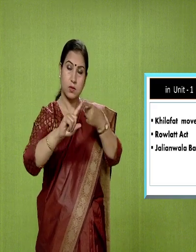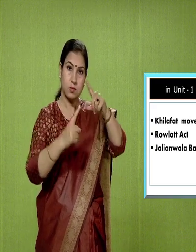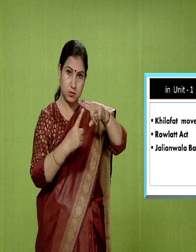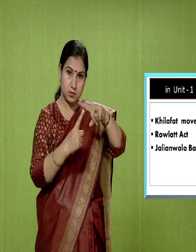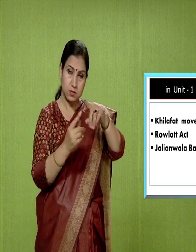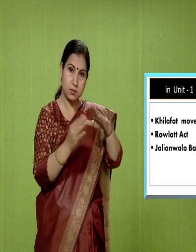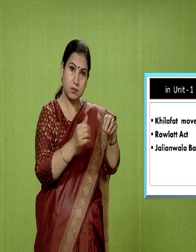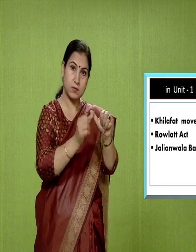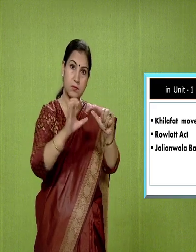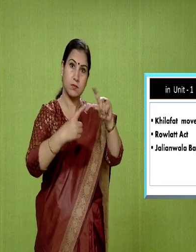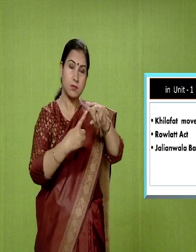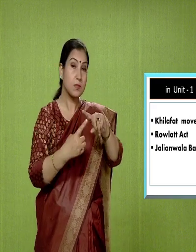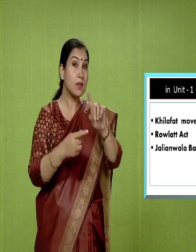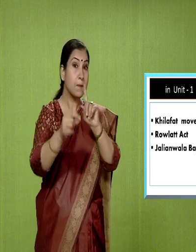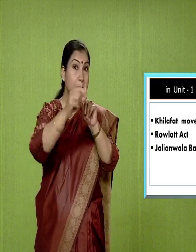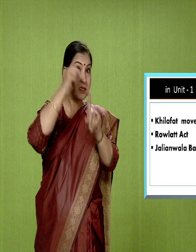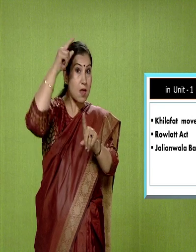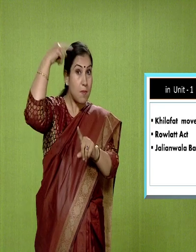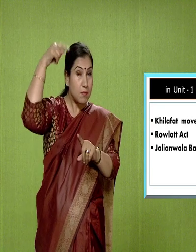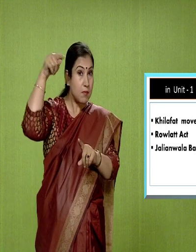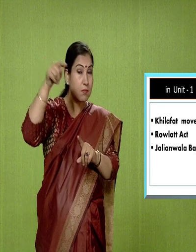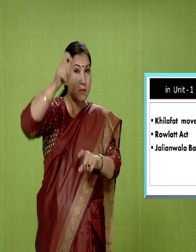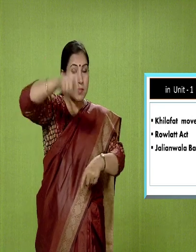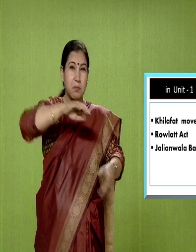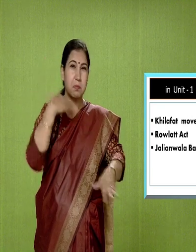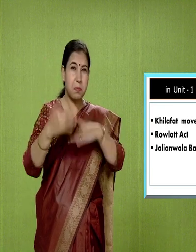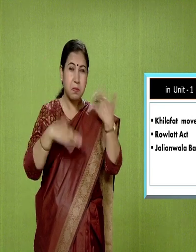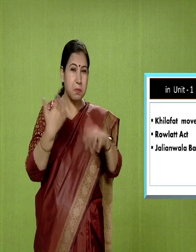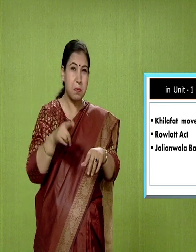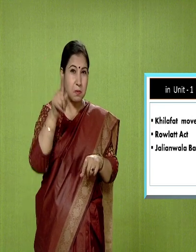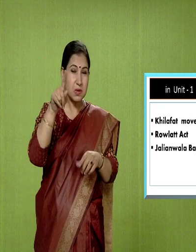and the Jallianwala Bagh massacre.